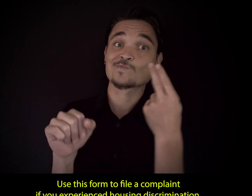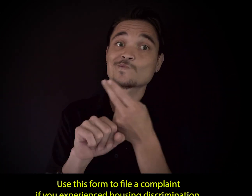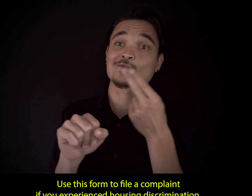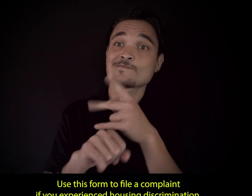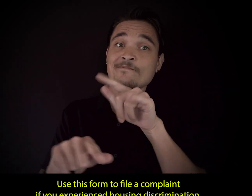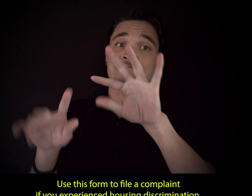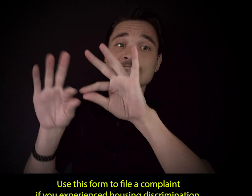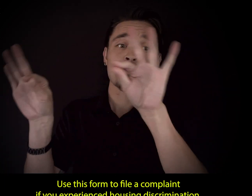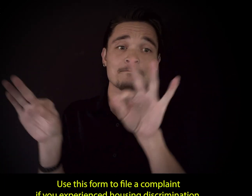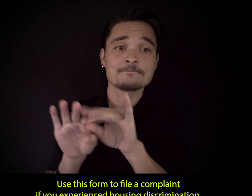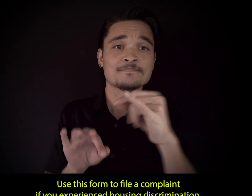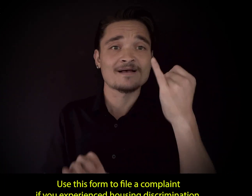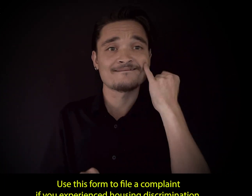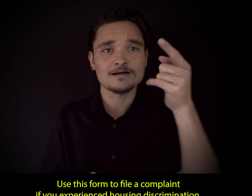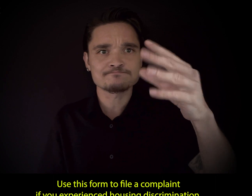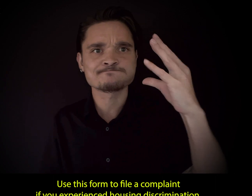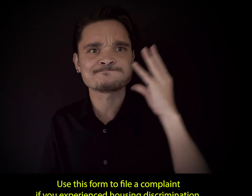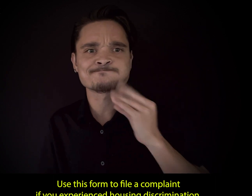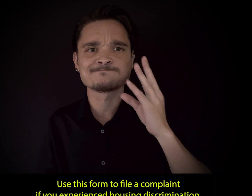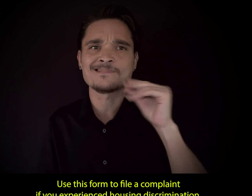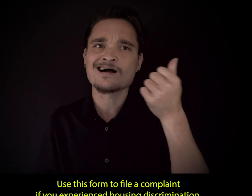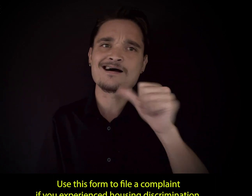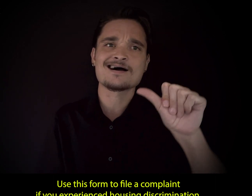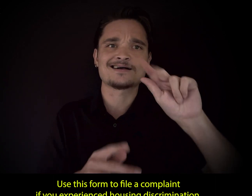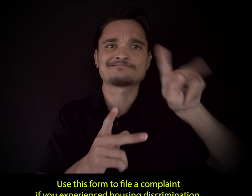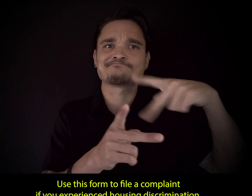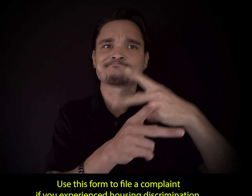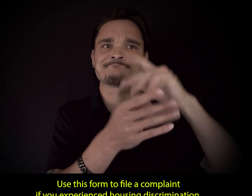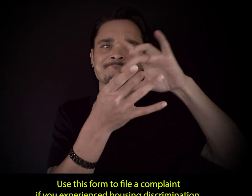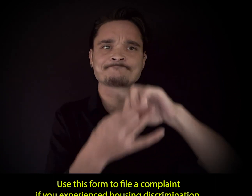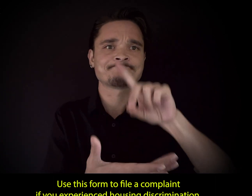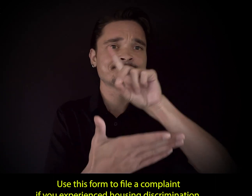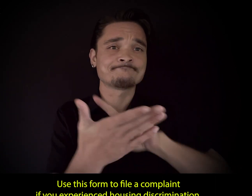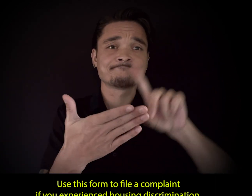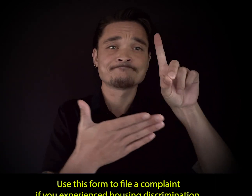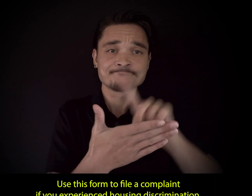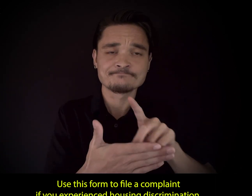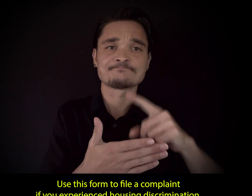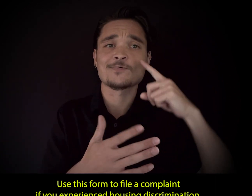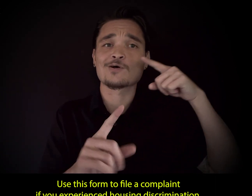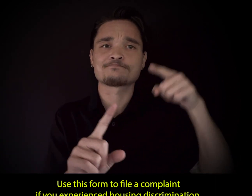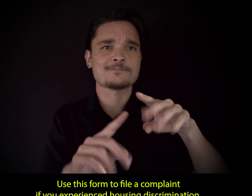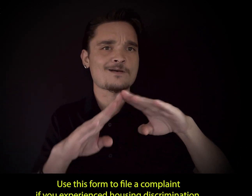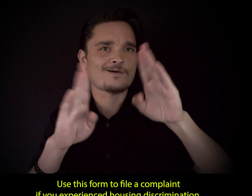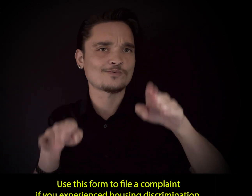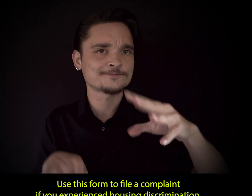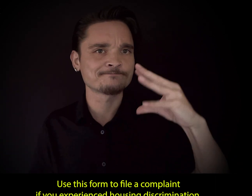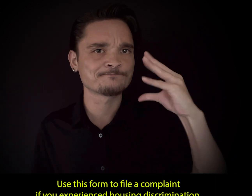Use this form to file a complaint if you experienced housing discrimination.